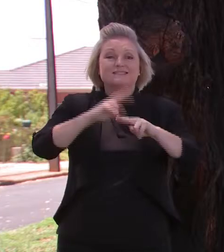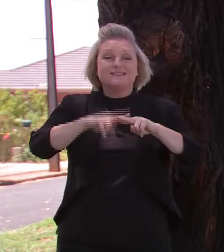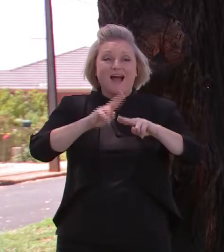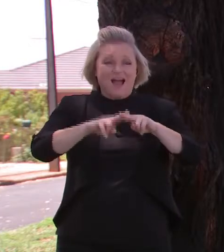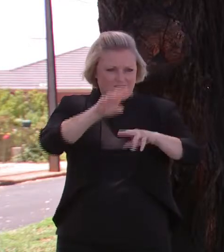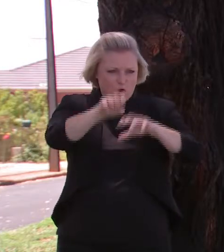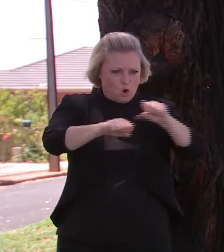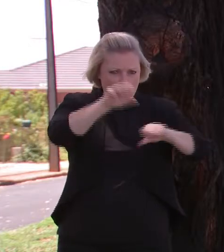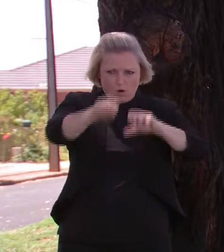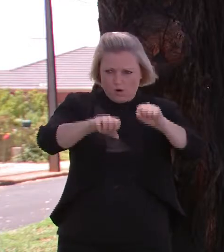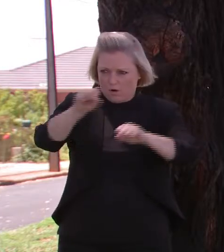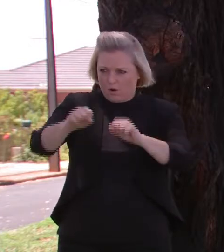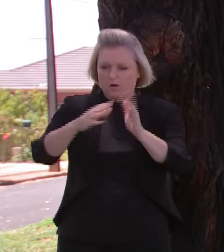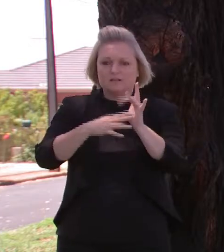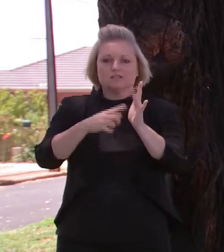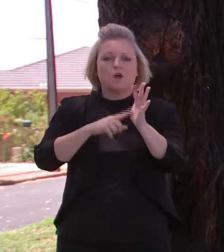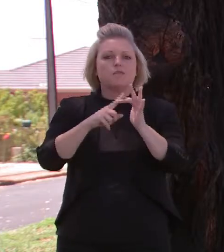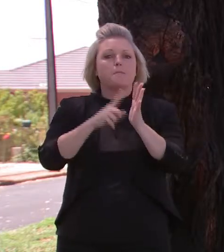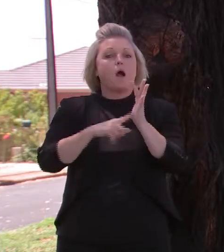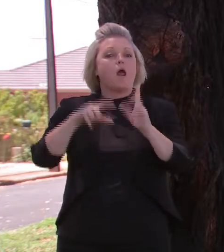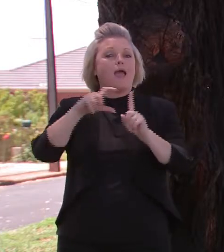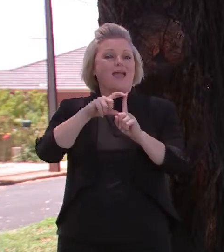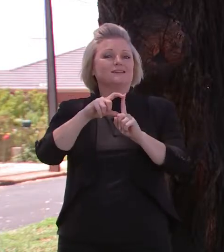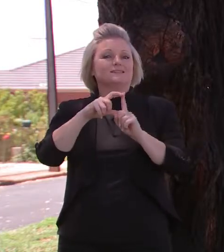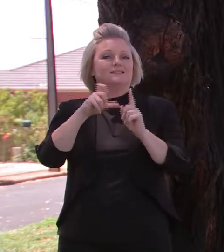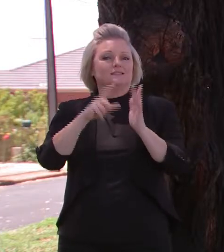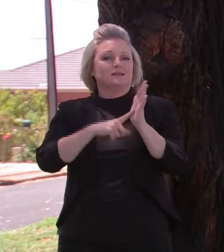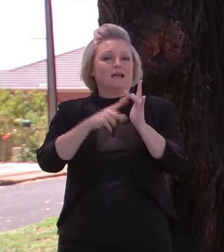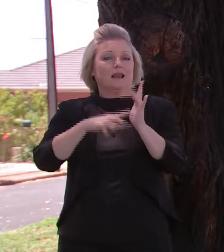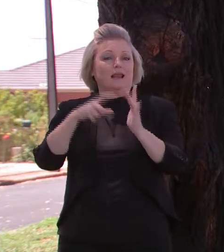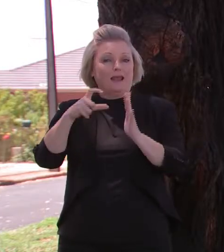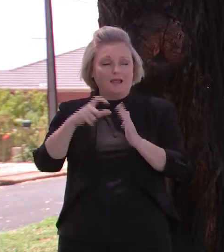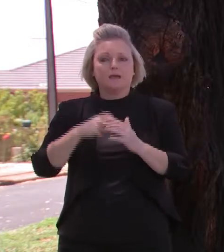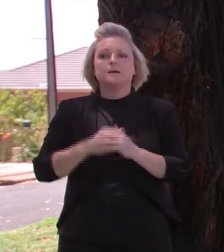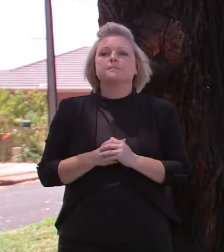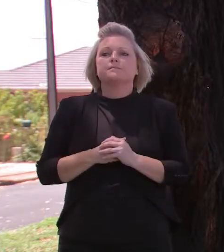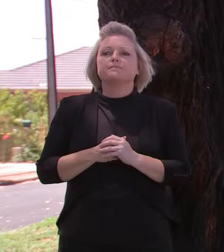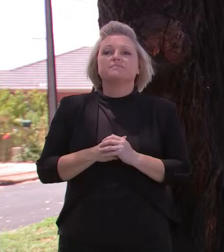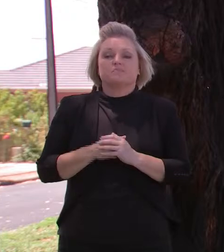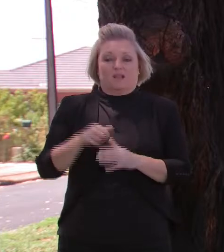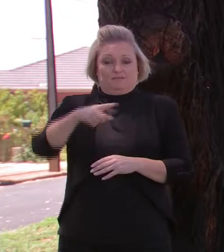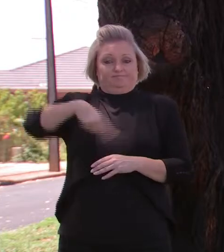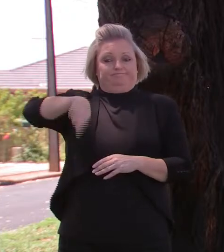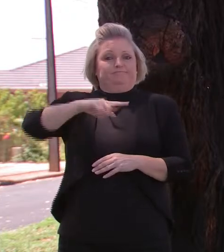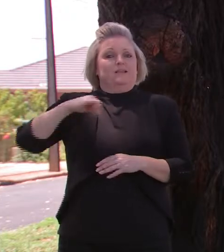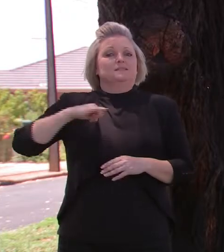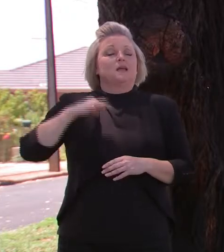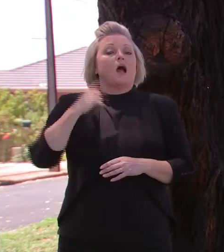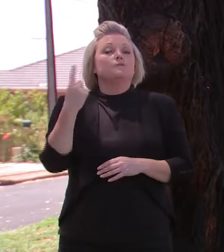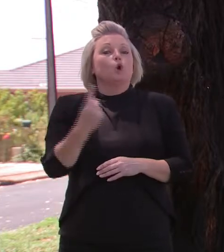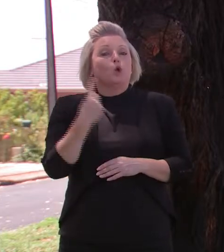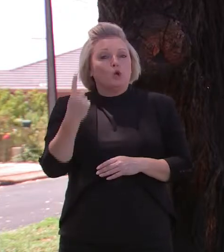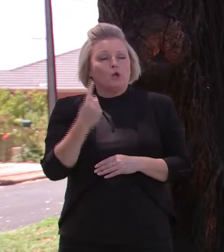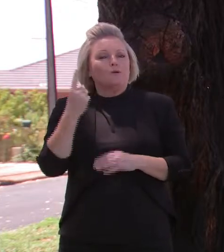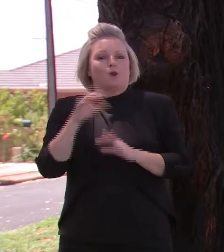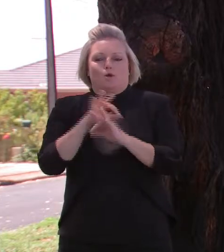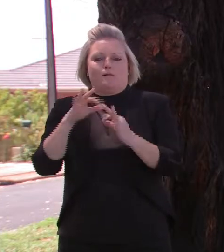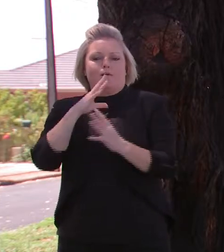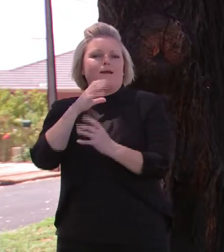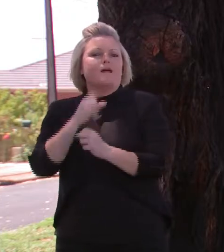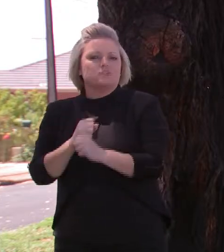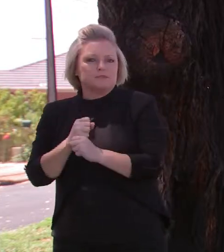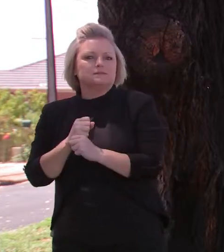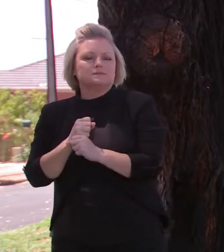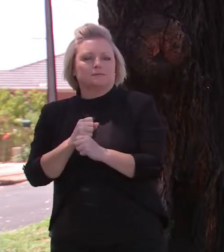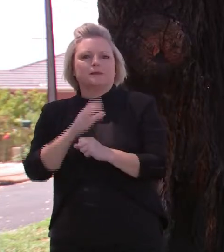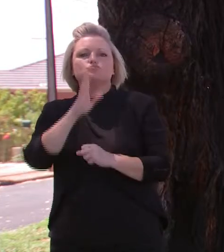the Mile End Clinic has been staffed by nurses from the private sector. It's quite possible we will be closing the Mile